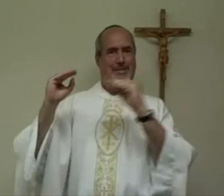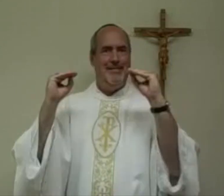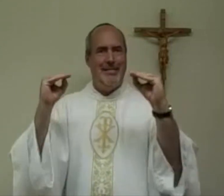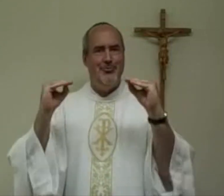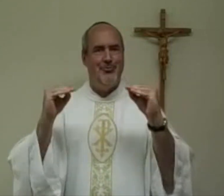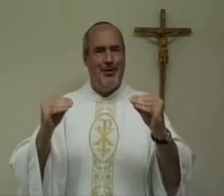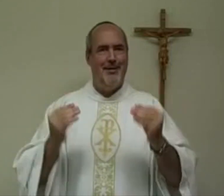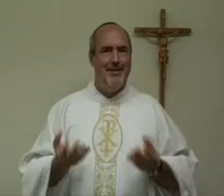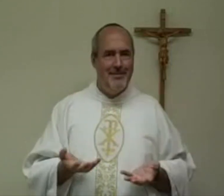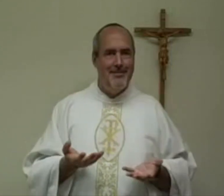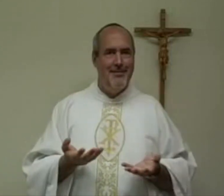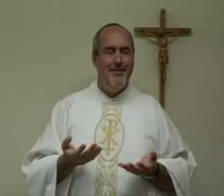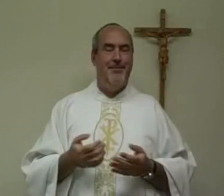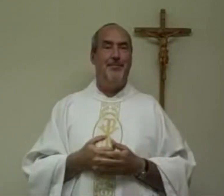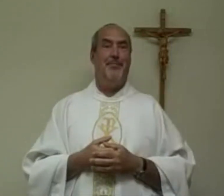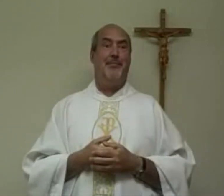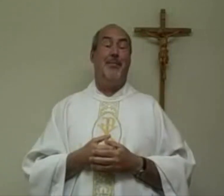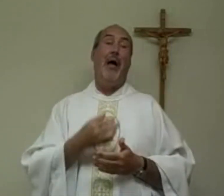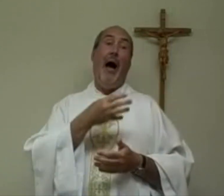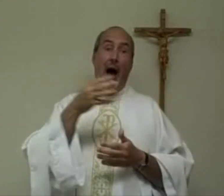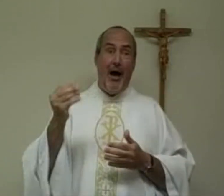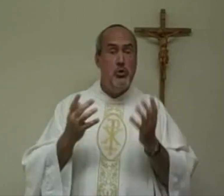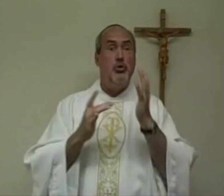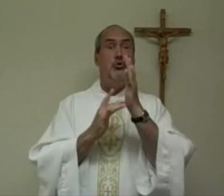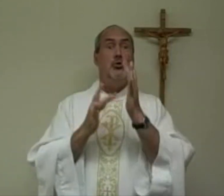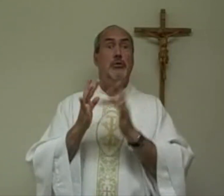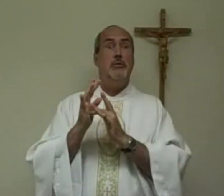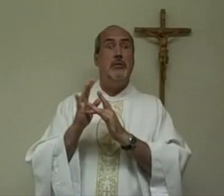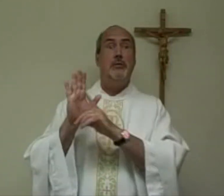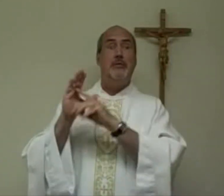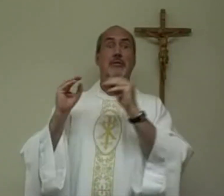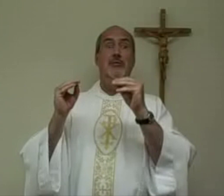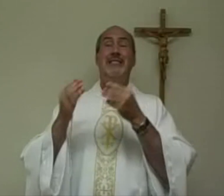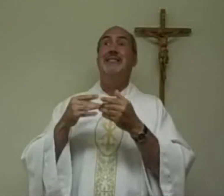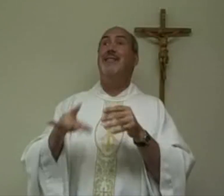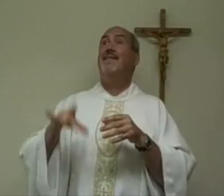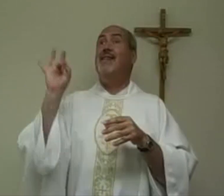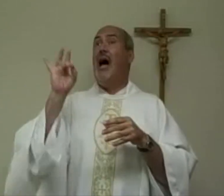us how we can follow, again, his teachings over and over.